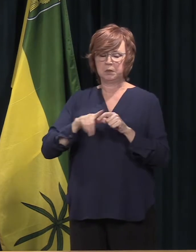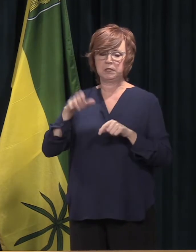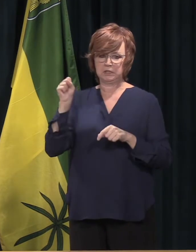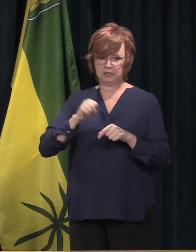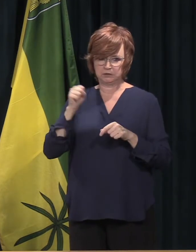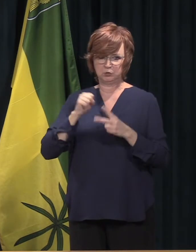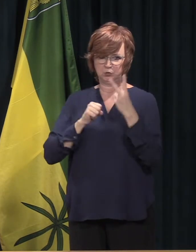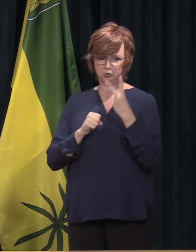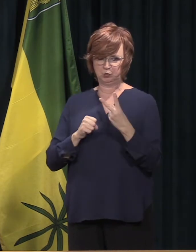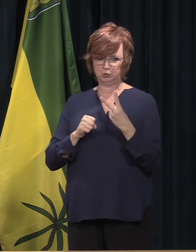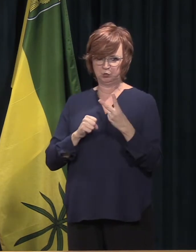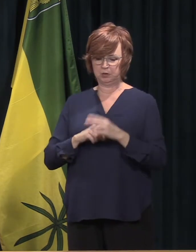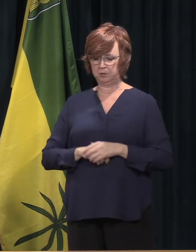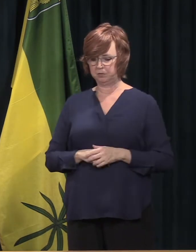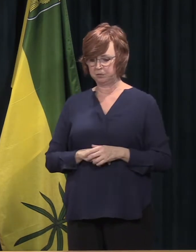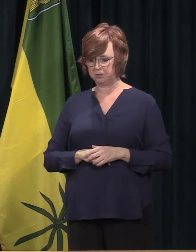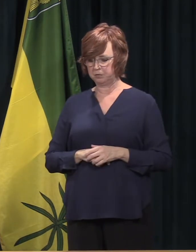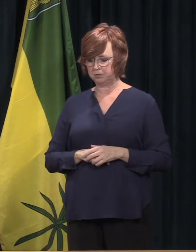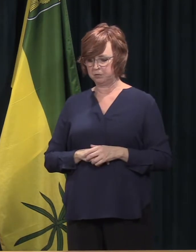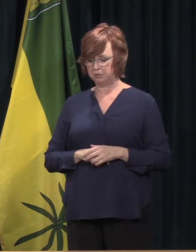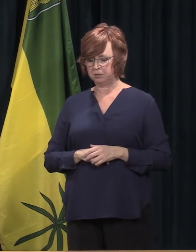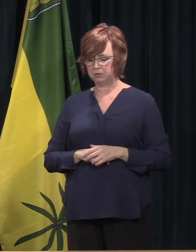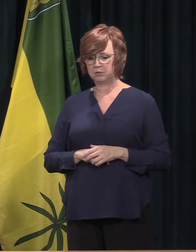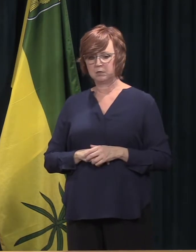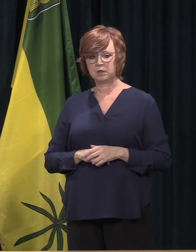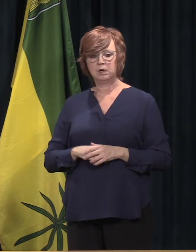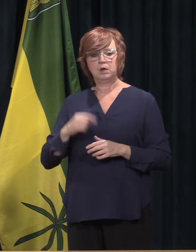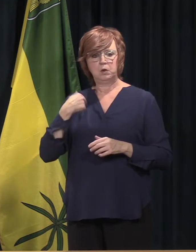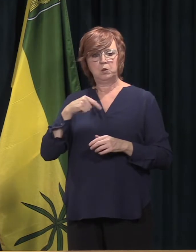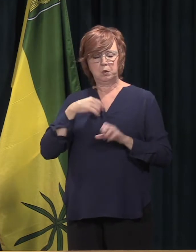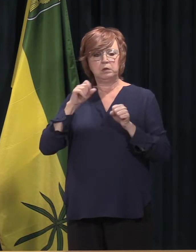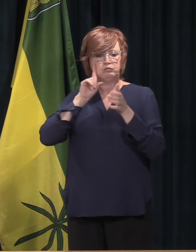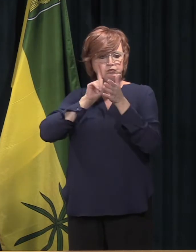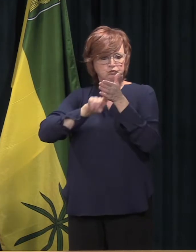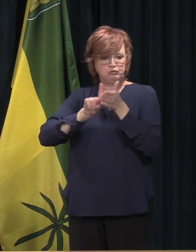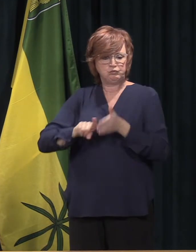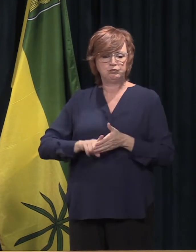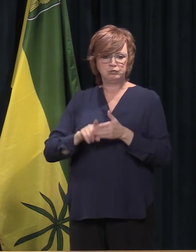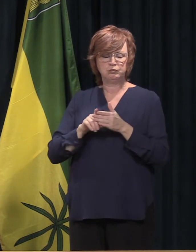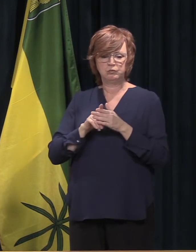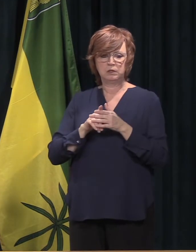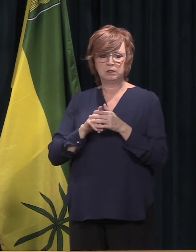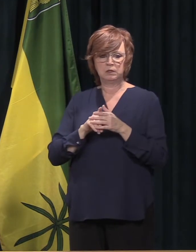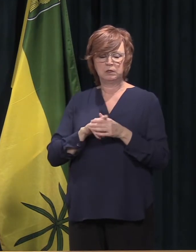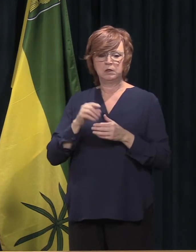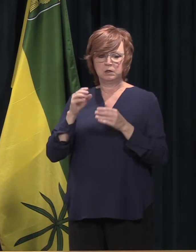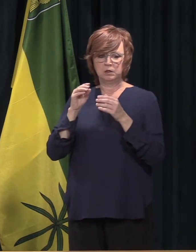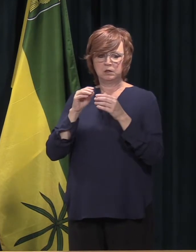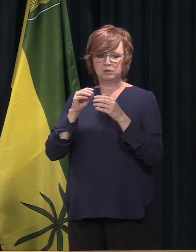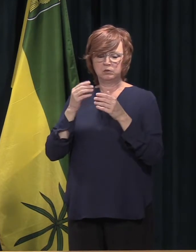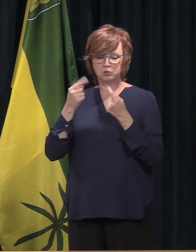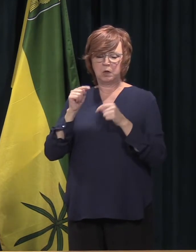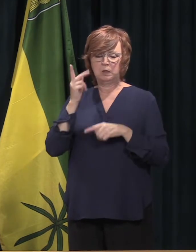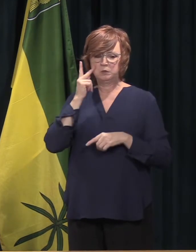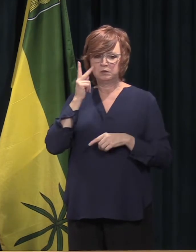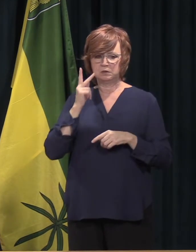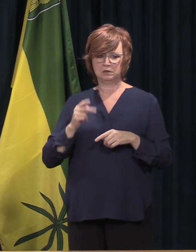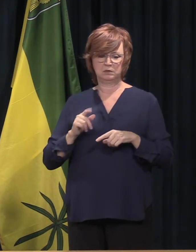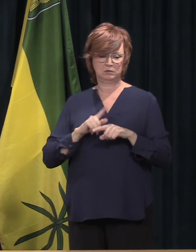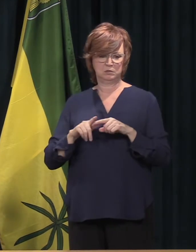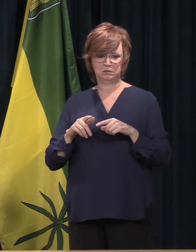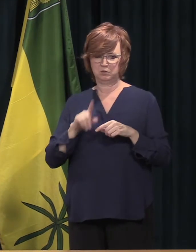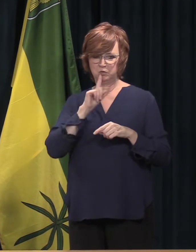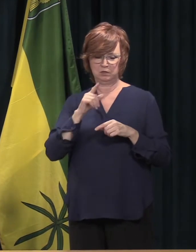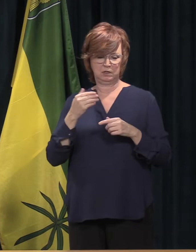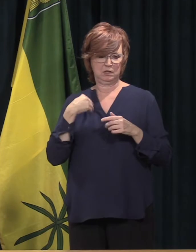those settings, but we can try to see if once you start, because as the numbers increase, it's hard to list everything.